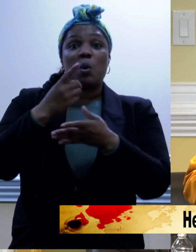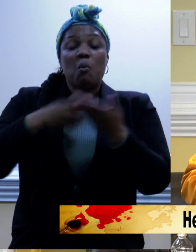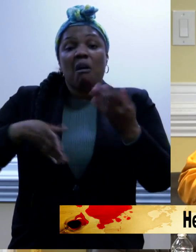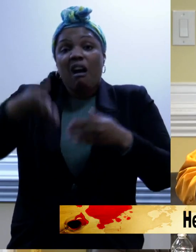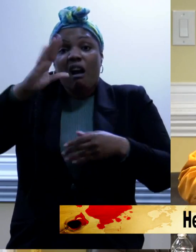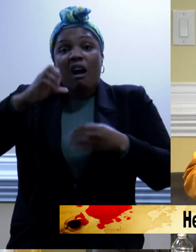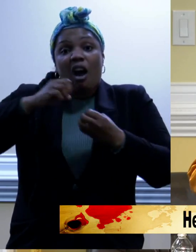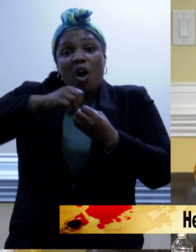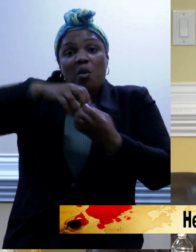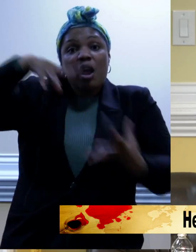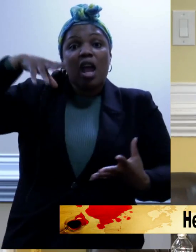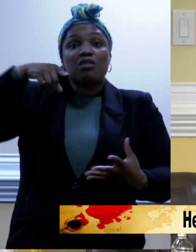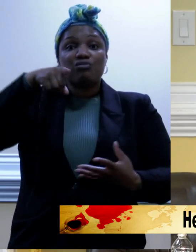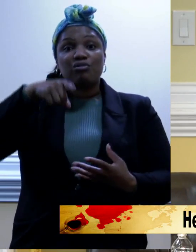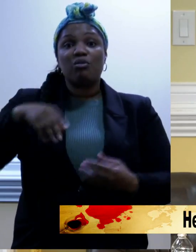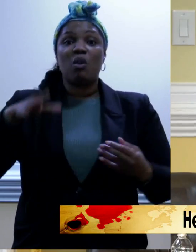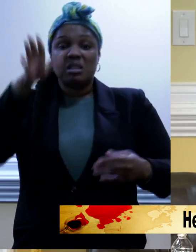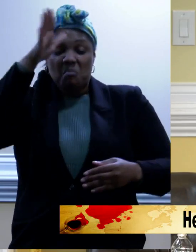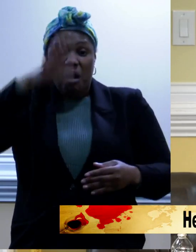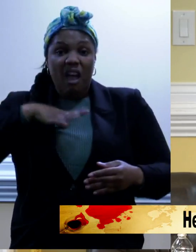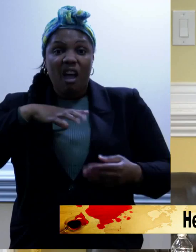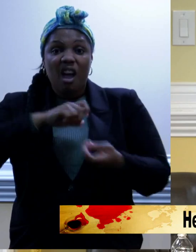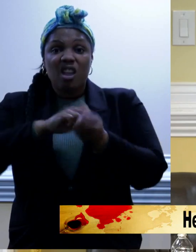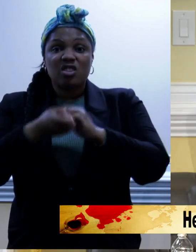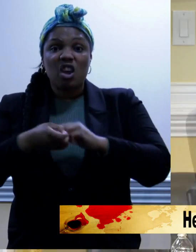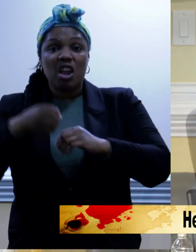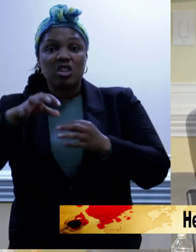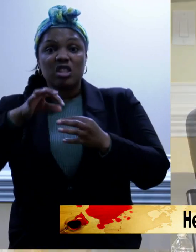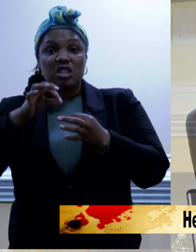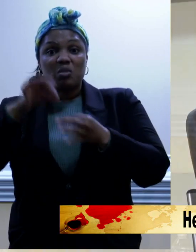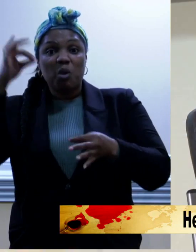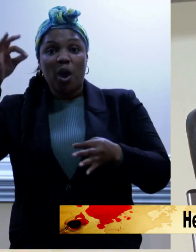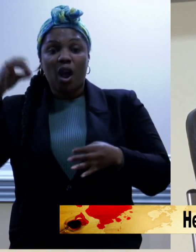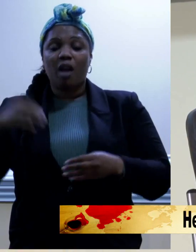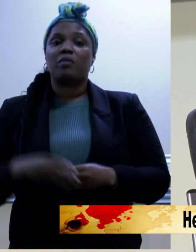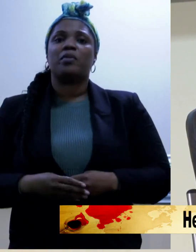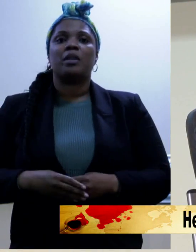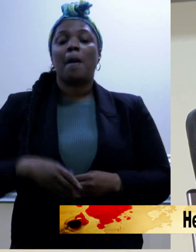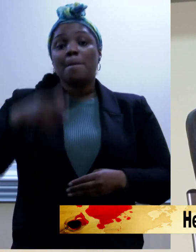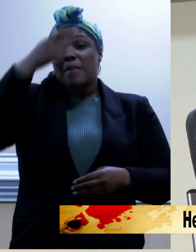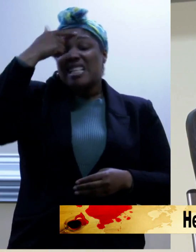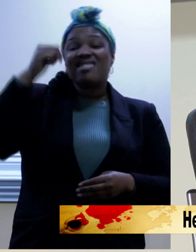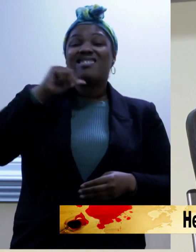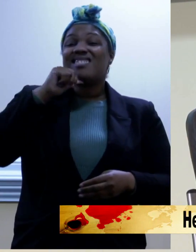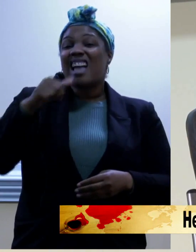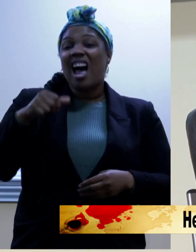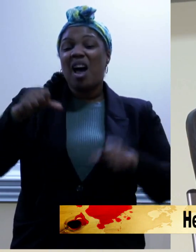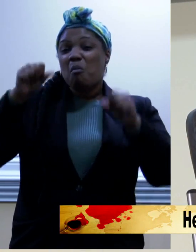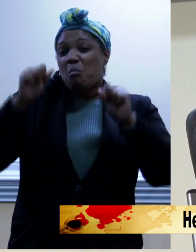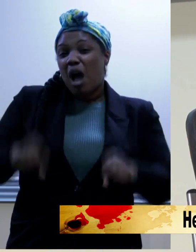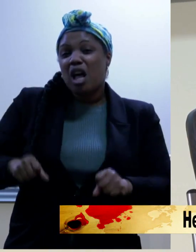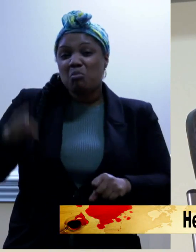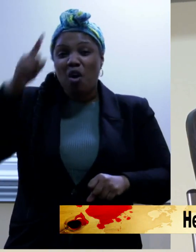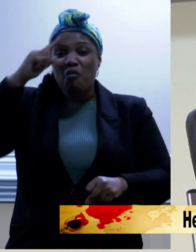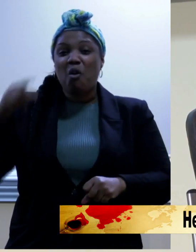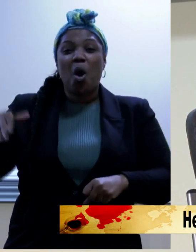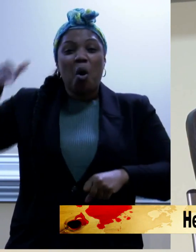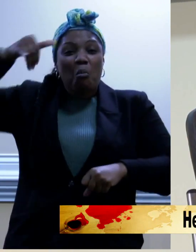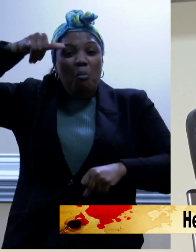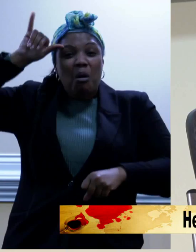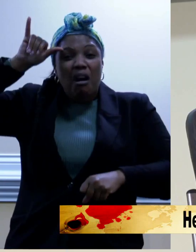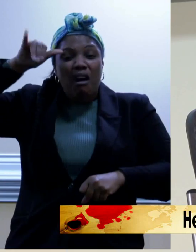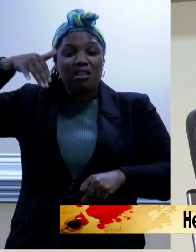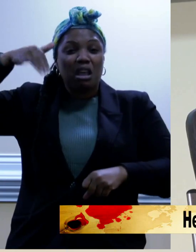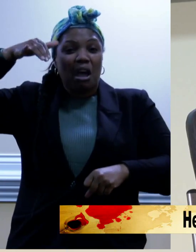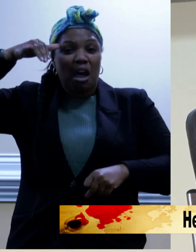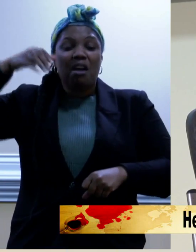Skip down to verse four, and read it. Go ahead. For it is not possible that the blood of bulls and of goats should